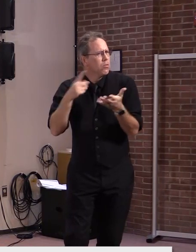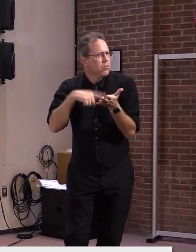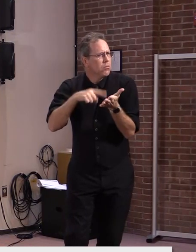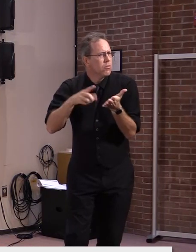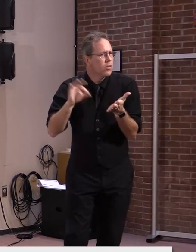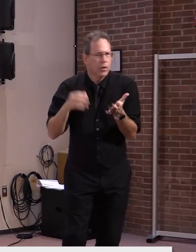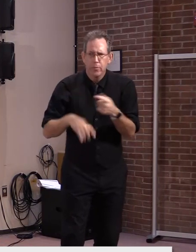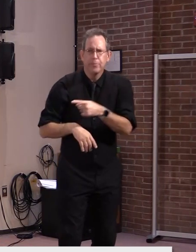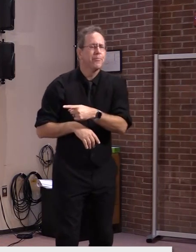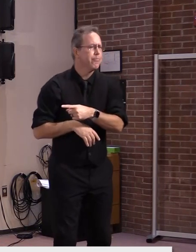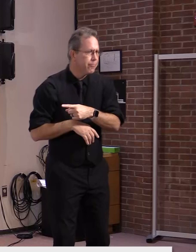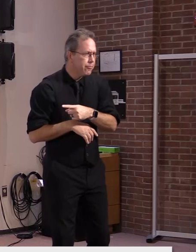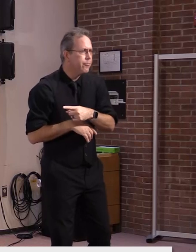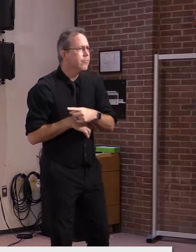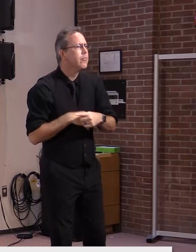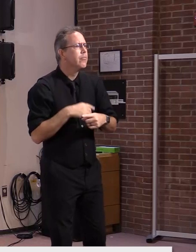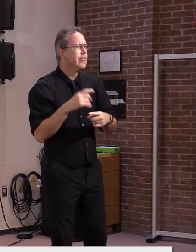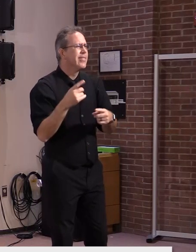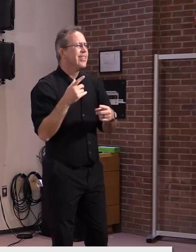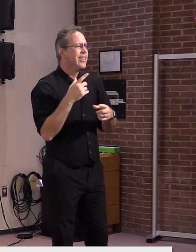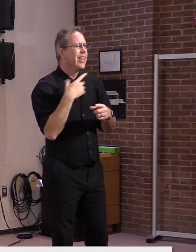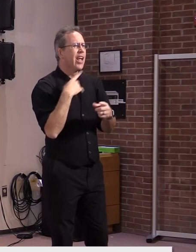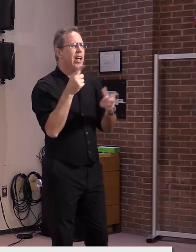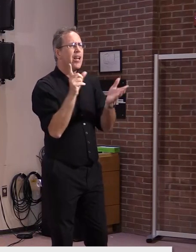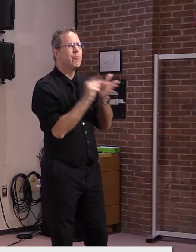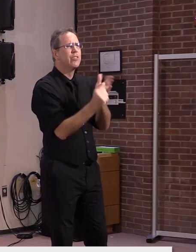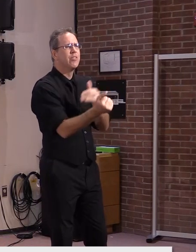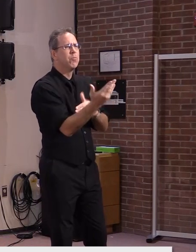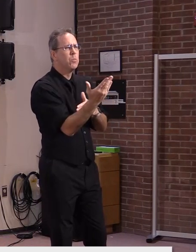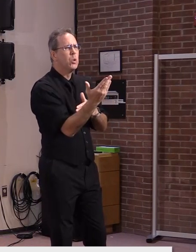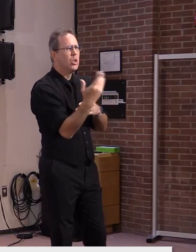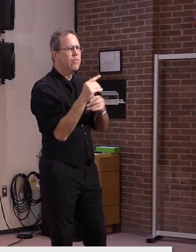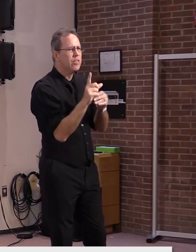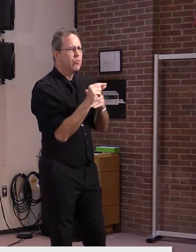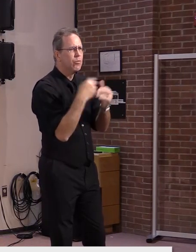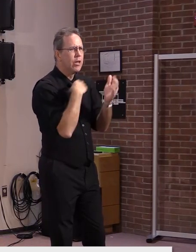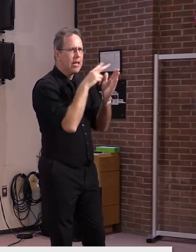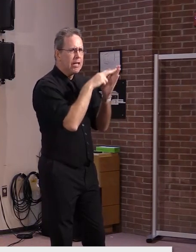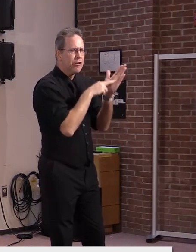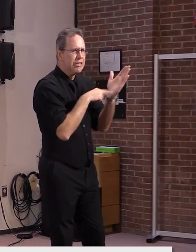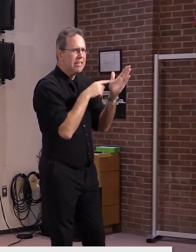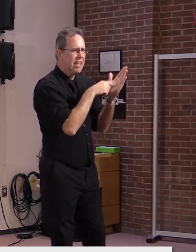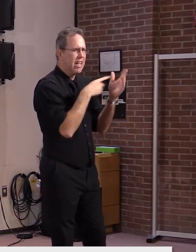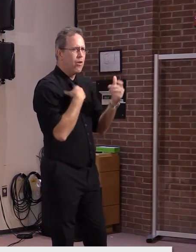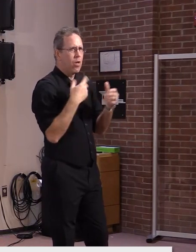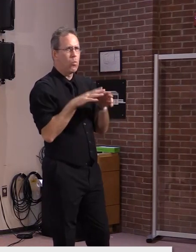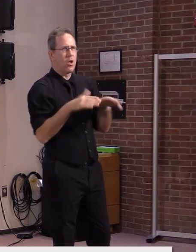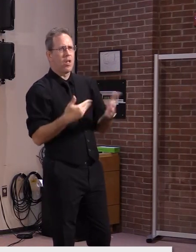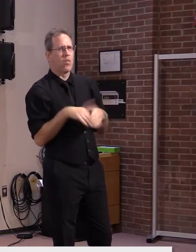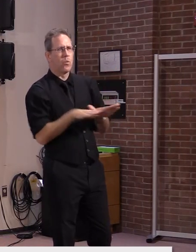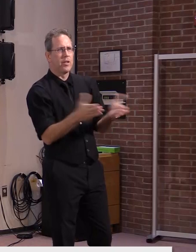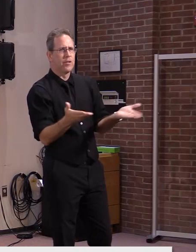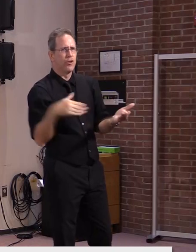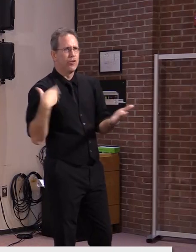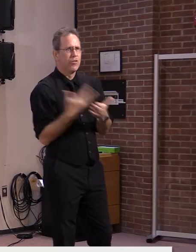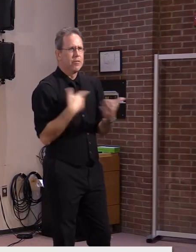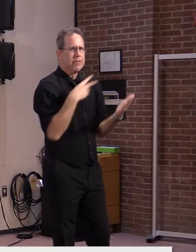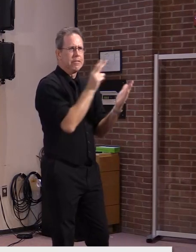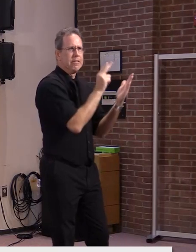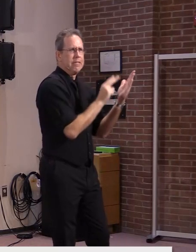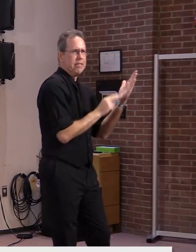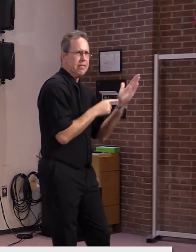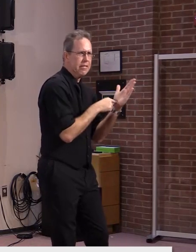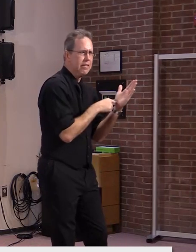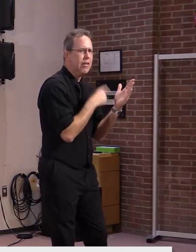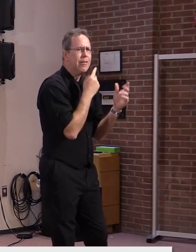it, that it was coming out, and some of the elements that were in it. I think one of the things I'll be